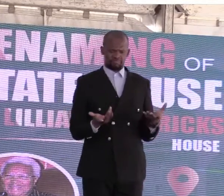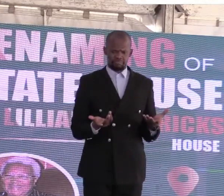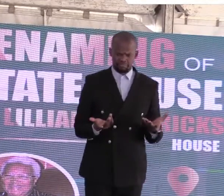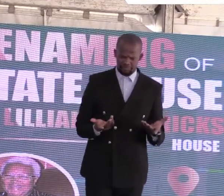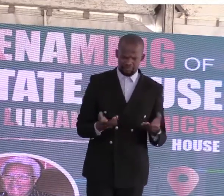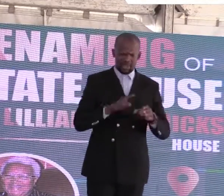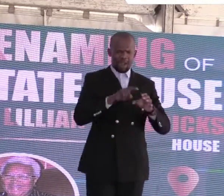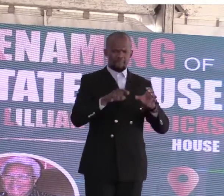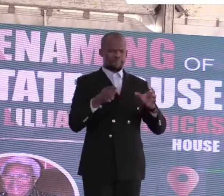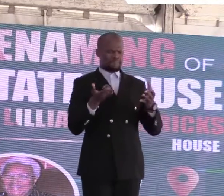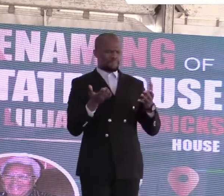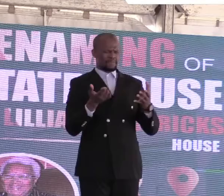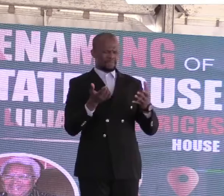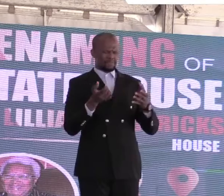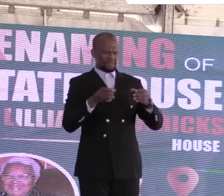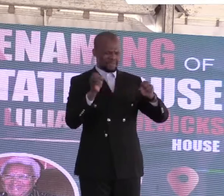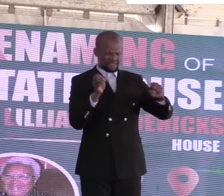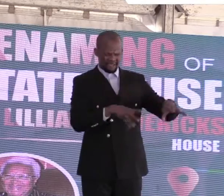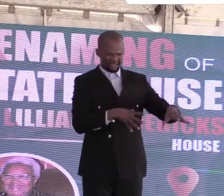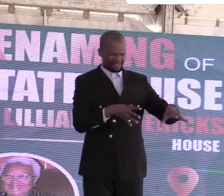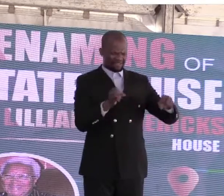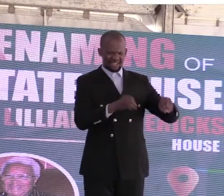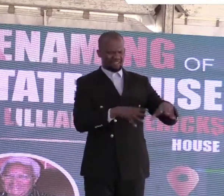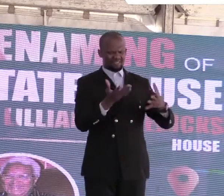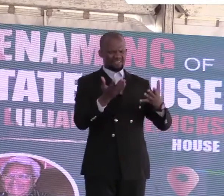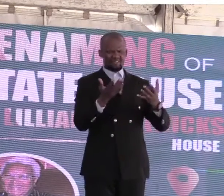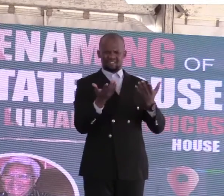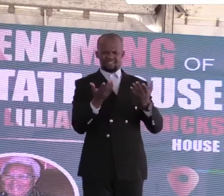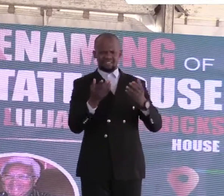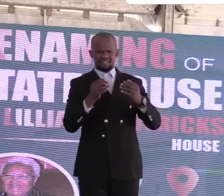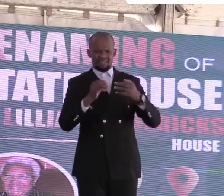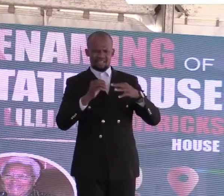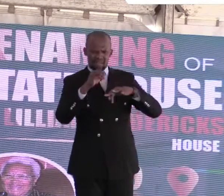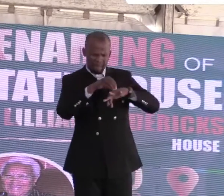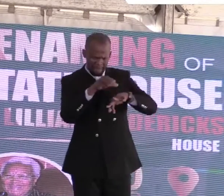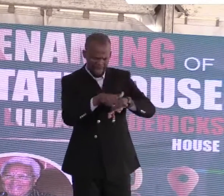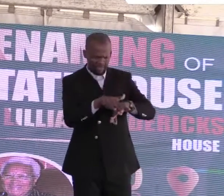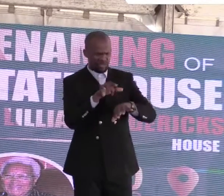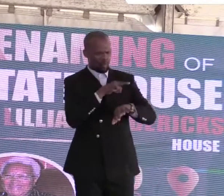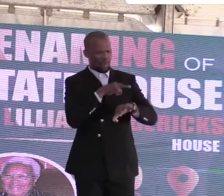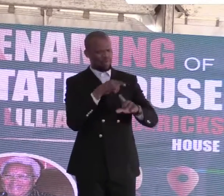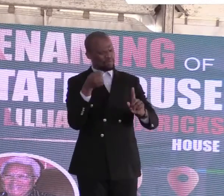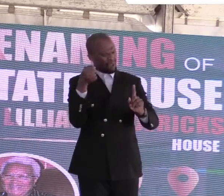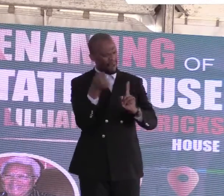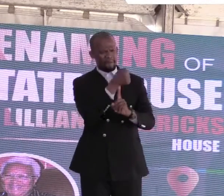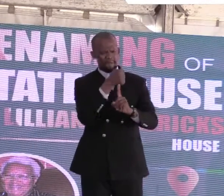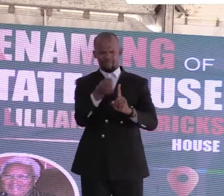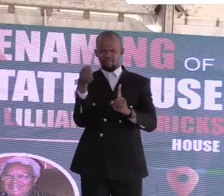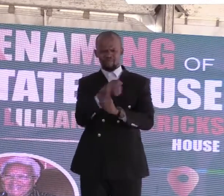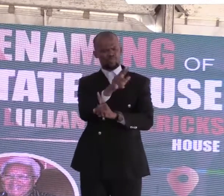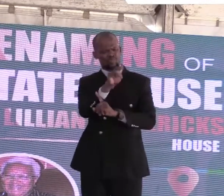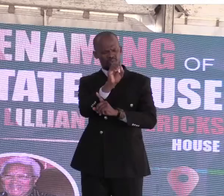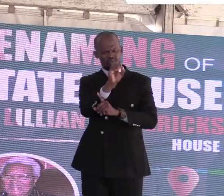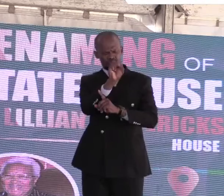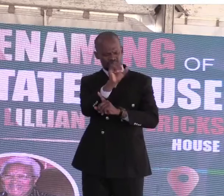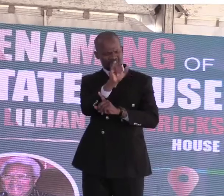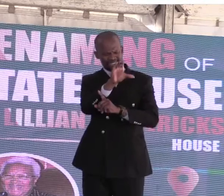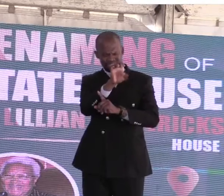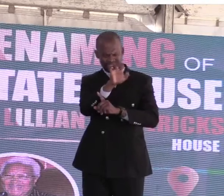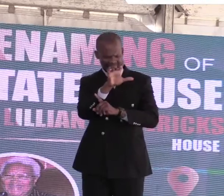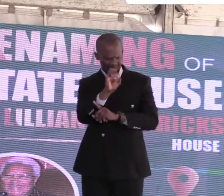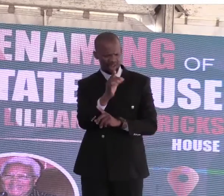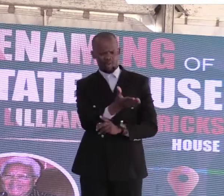of an abuser, who is the father of Nostelo. Unfortunately, right now, whilst we are preparing for the funeral of